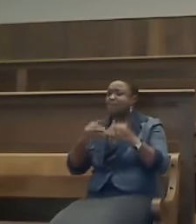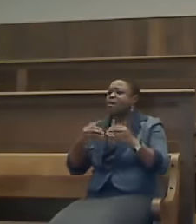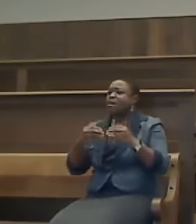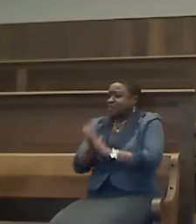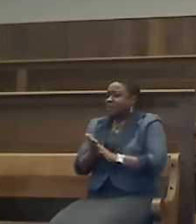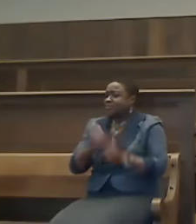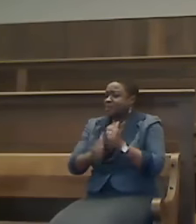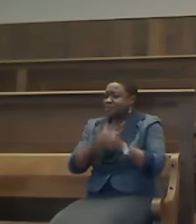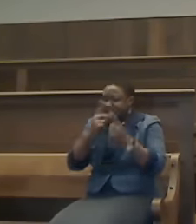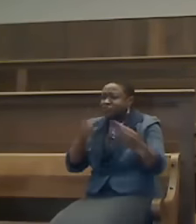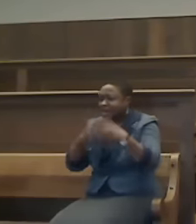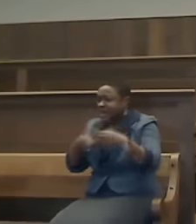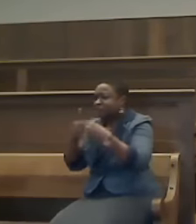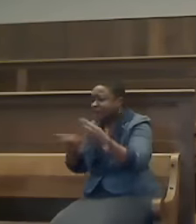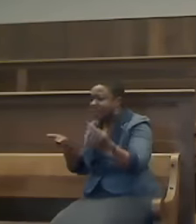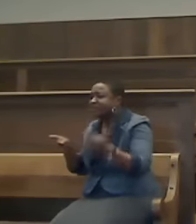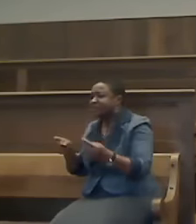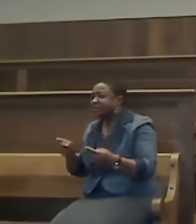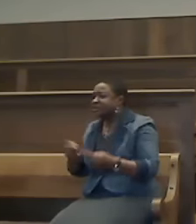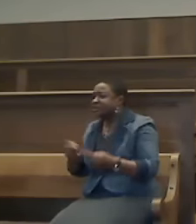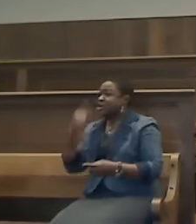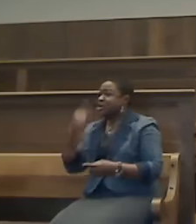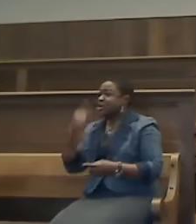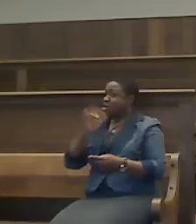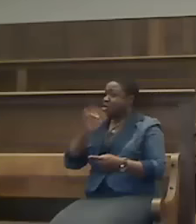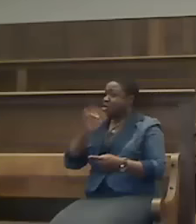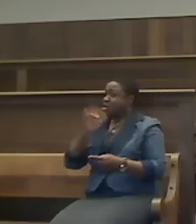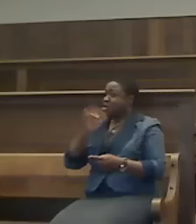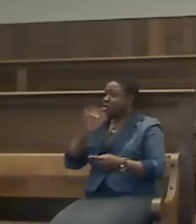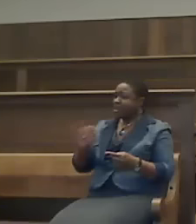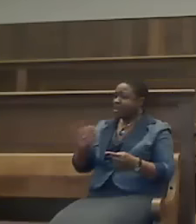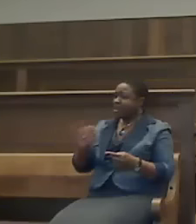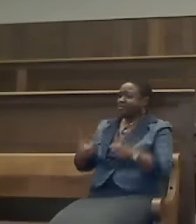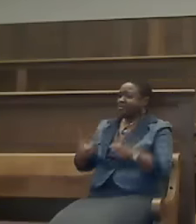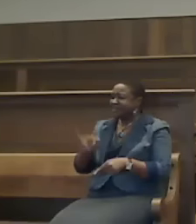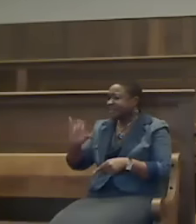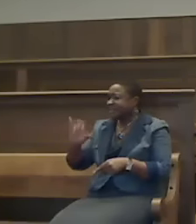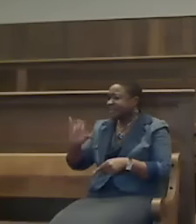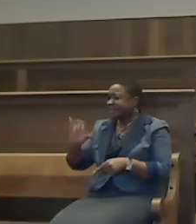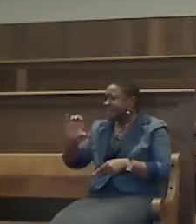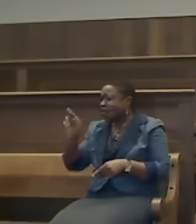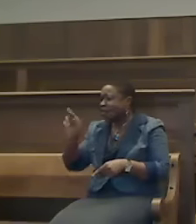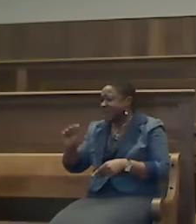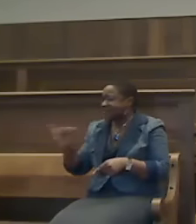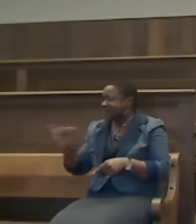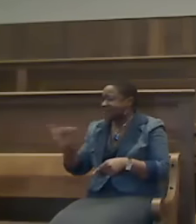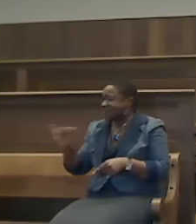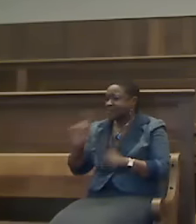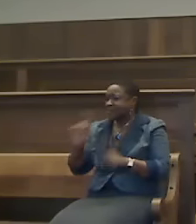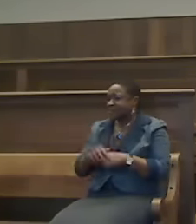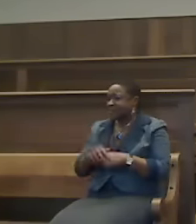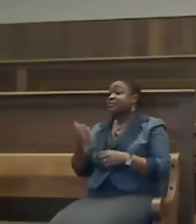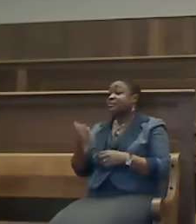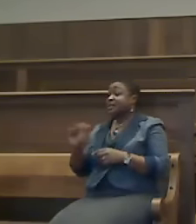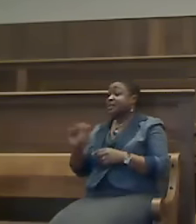Local and systemic immune system response. Humans exposed to the Bt toxin, this